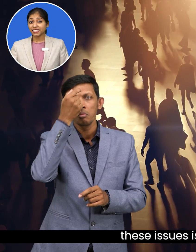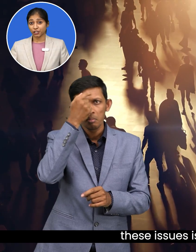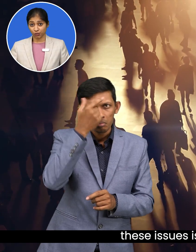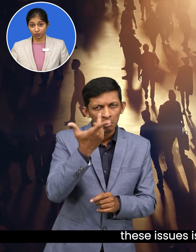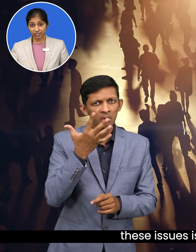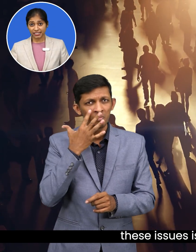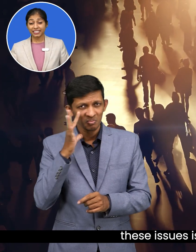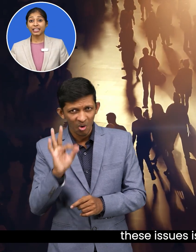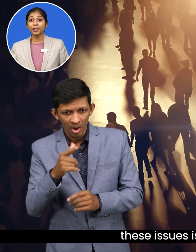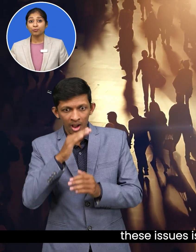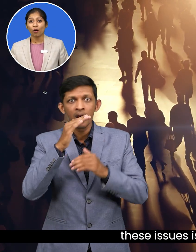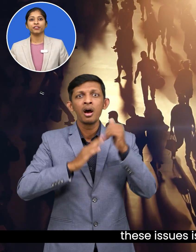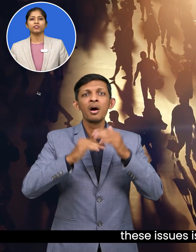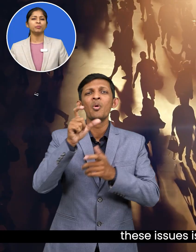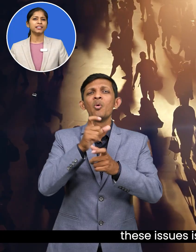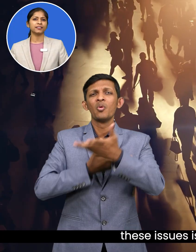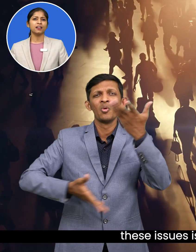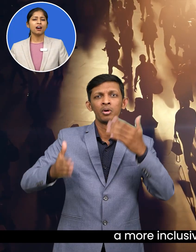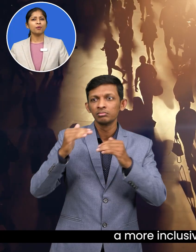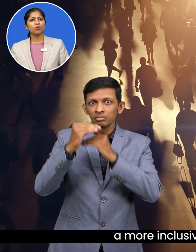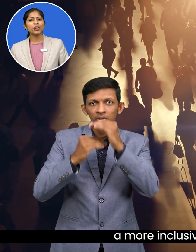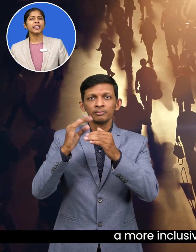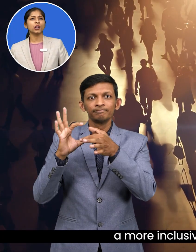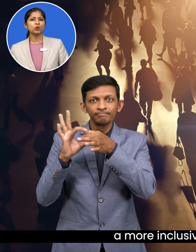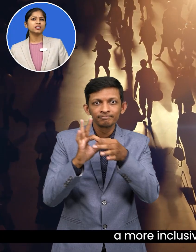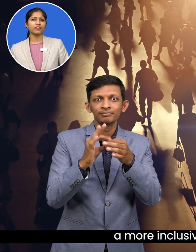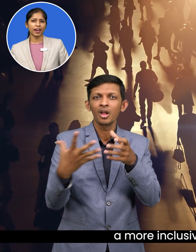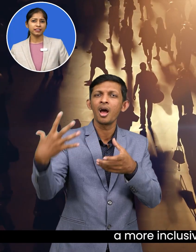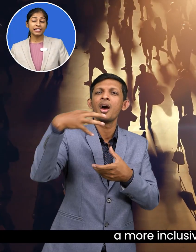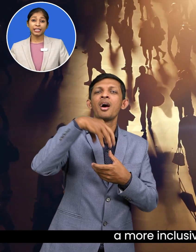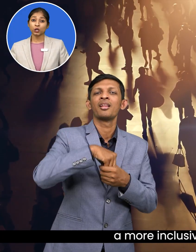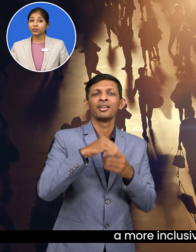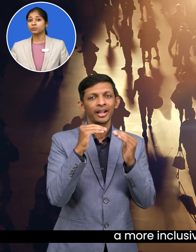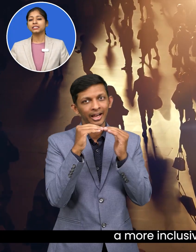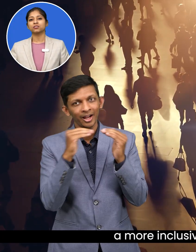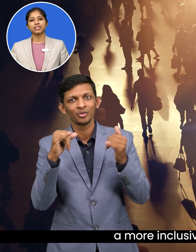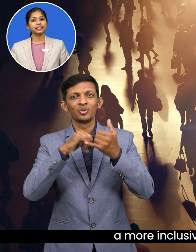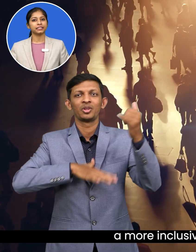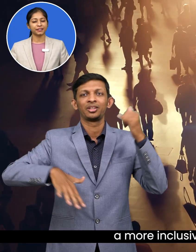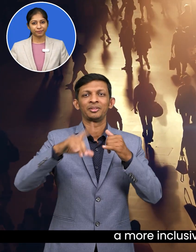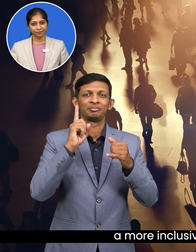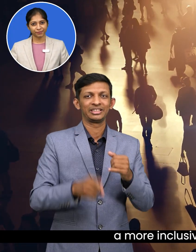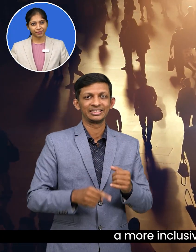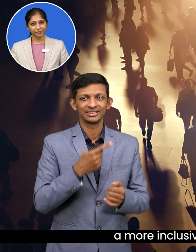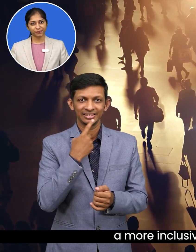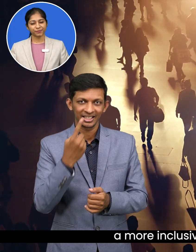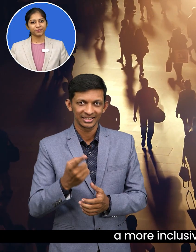Recognizing these issues is important for building a more inclusive and equitable society.